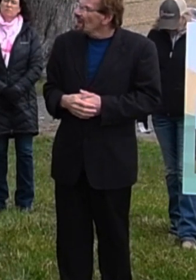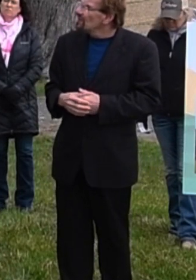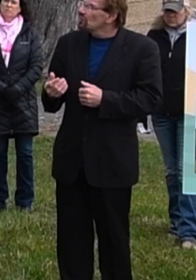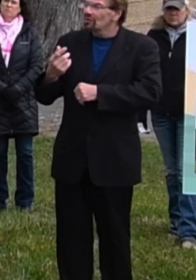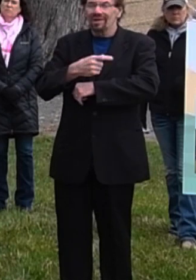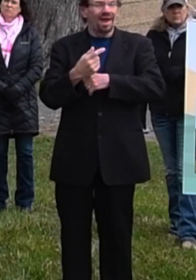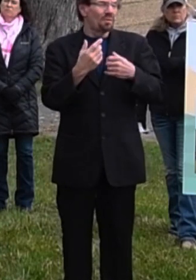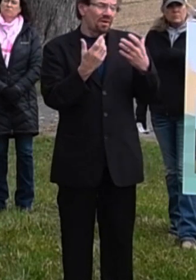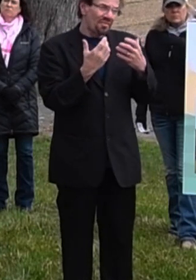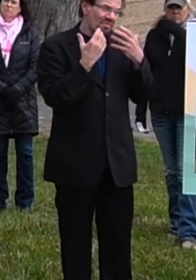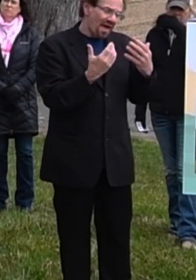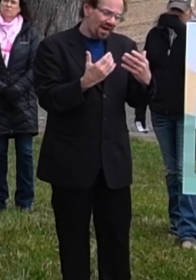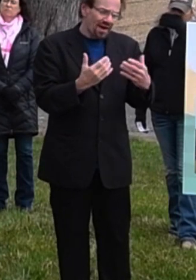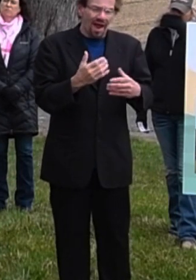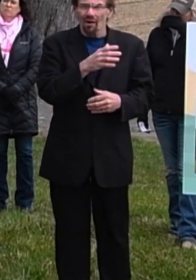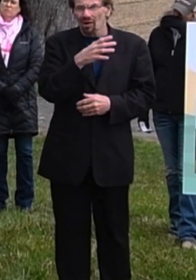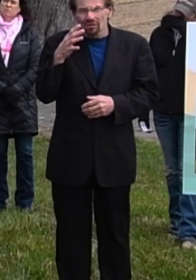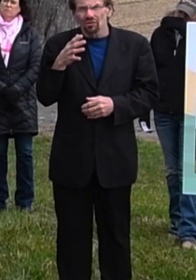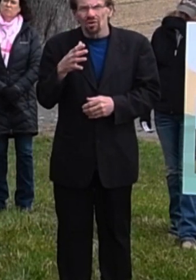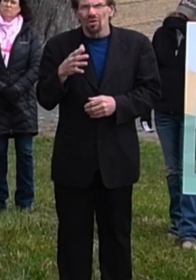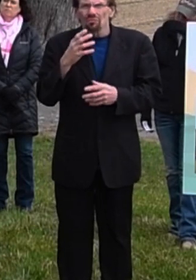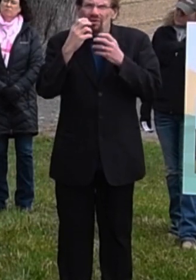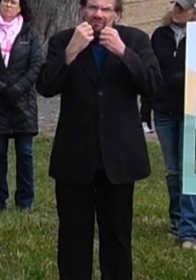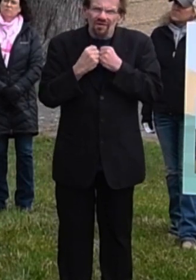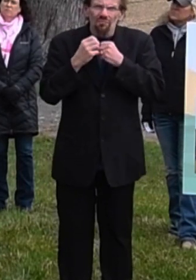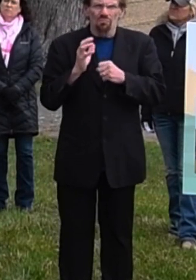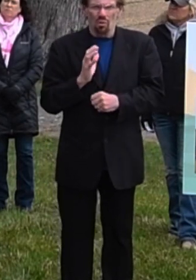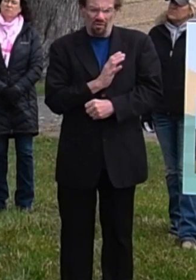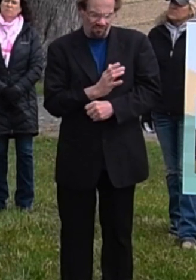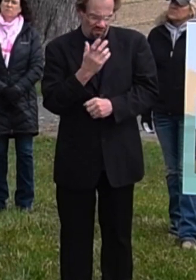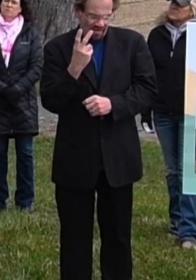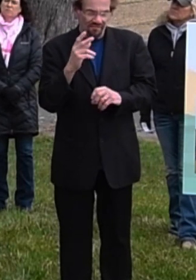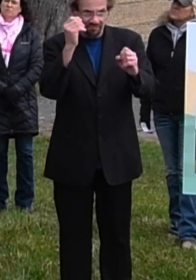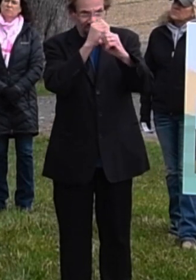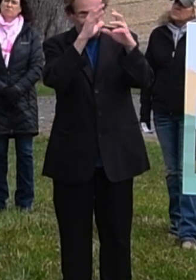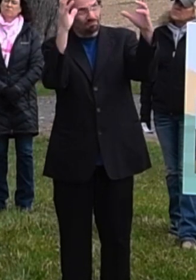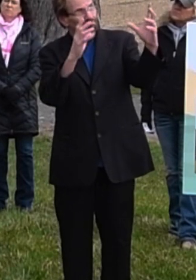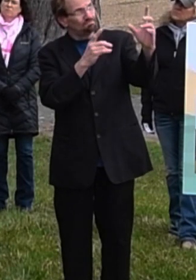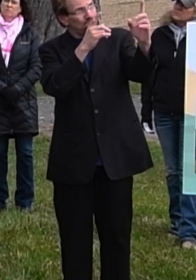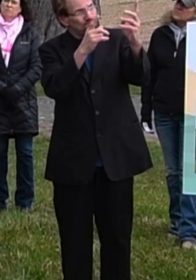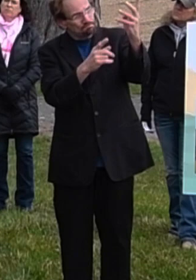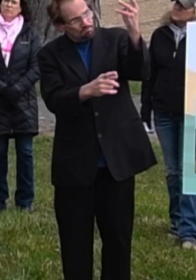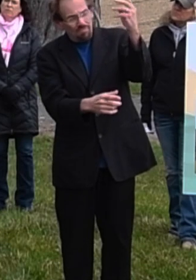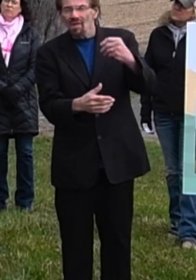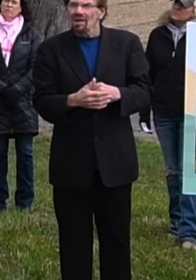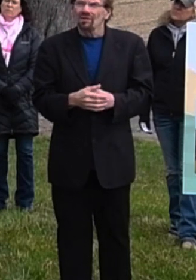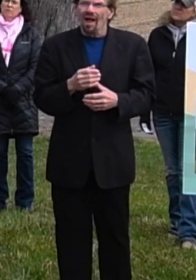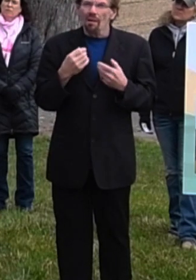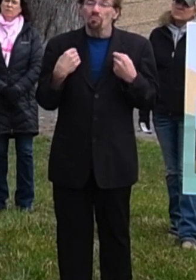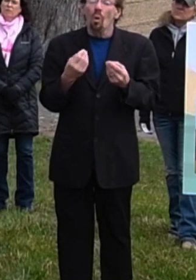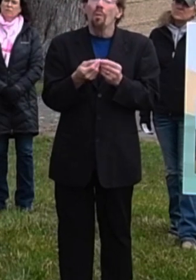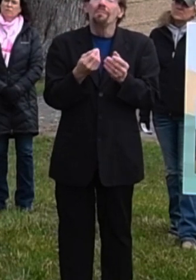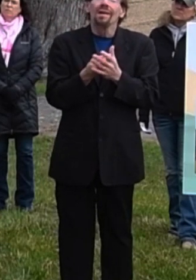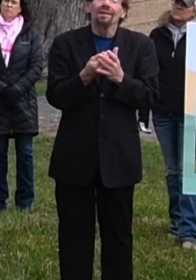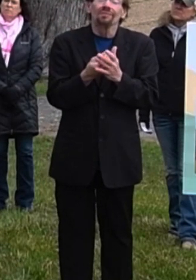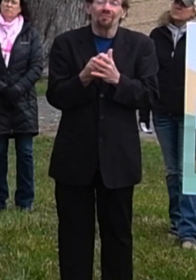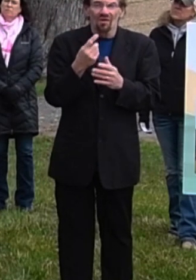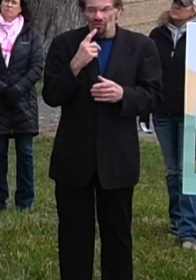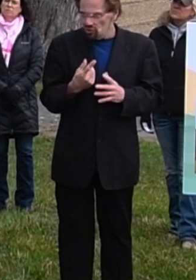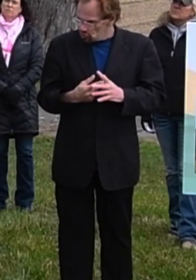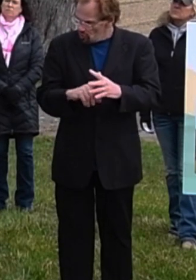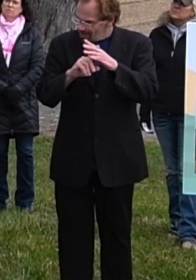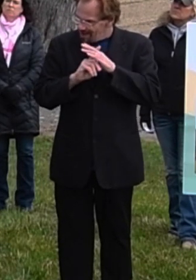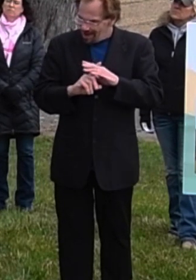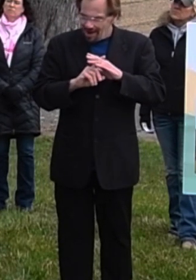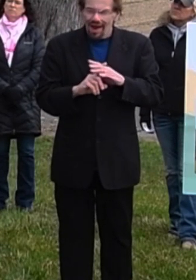thank the Agricultural Preservation Board first for their vision to provide additional funding specifically for the implementation of conservation